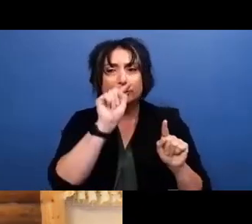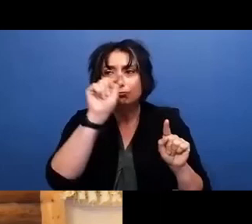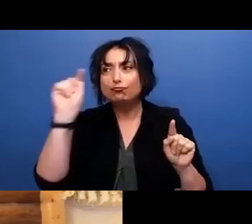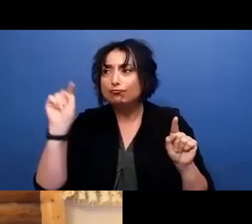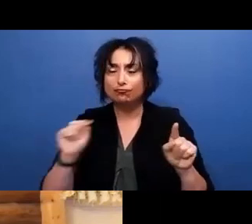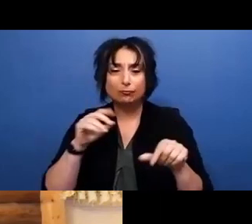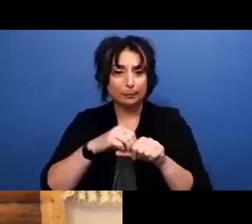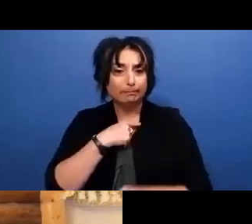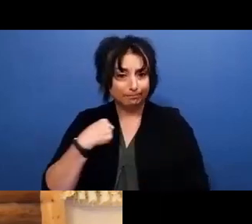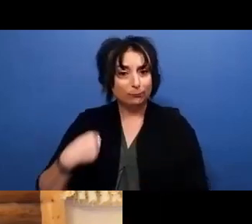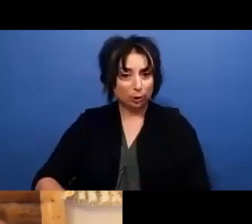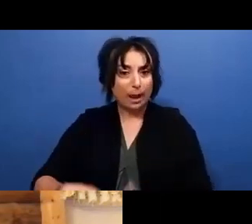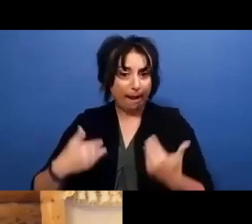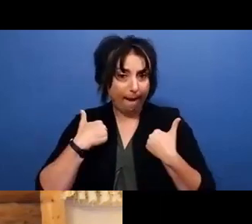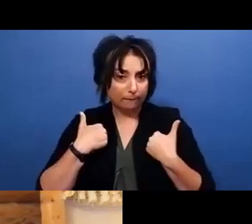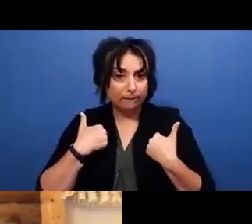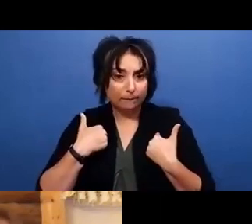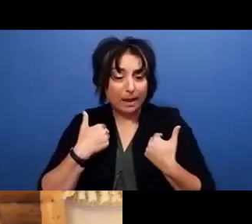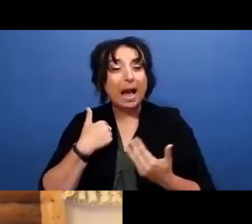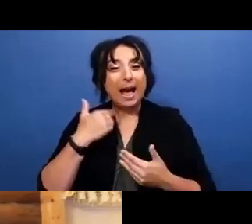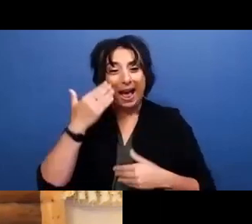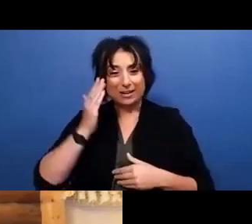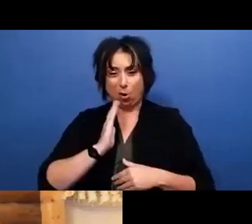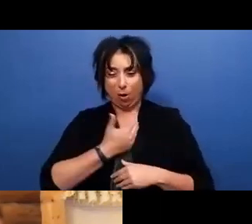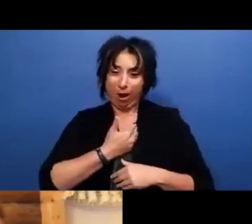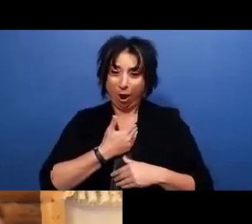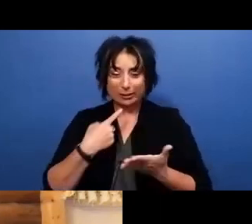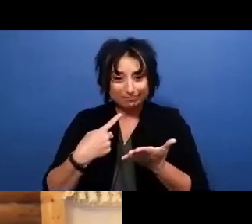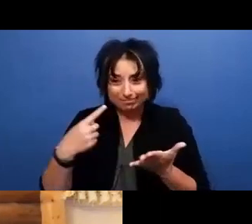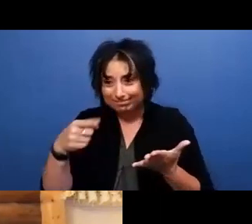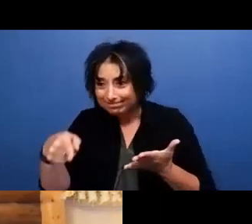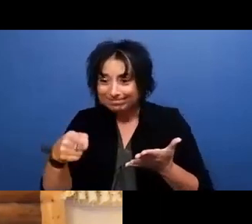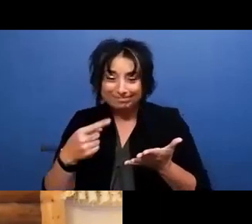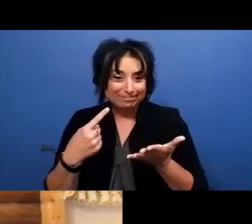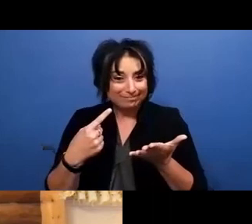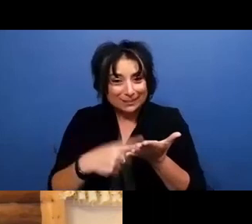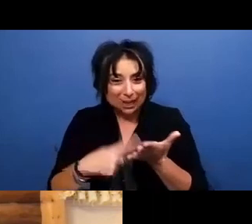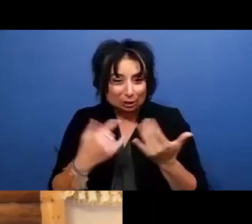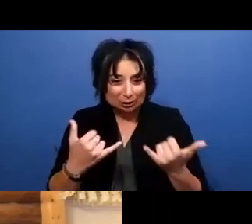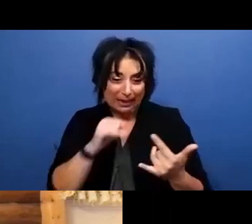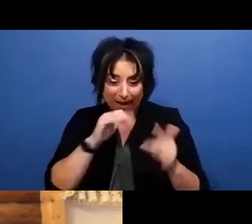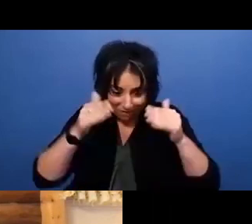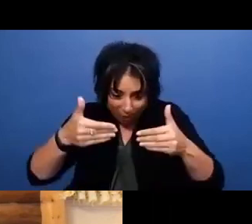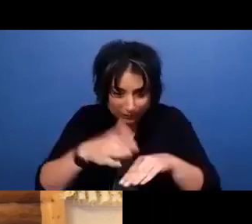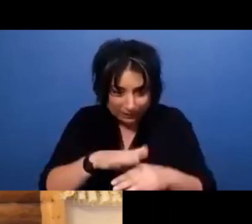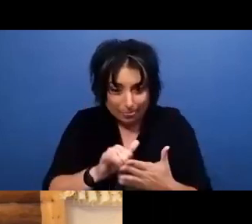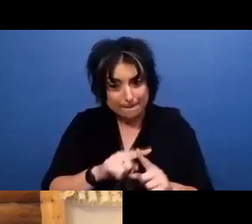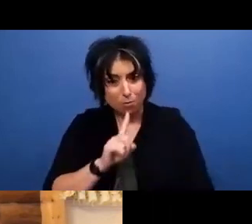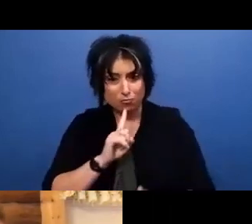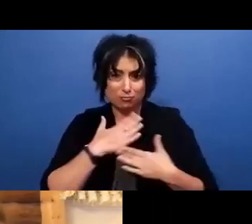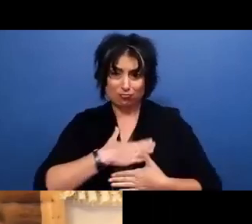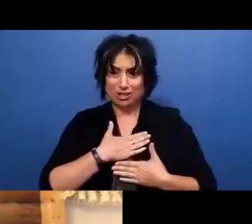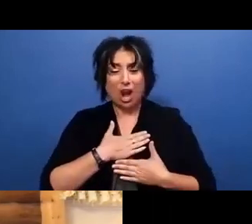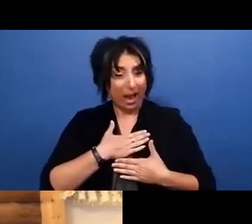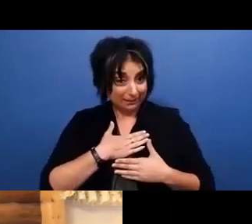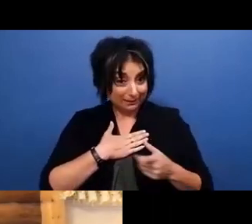China. And I know that wasn't the focus of our discussion. I appreciate the questions that have come up